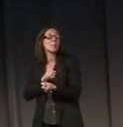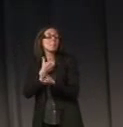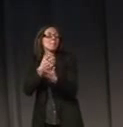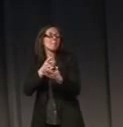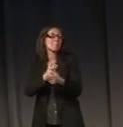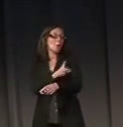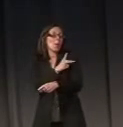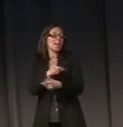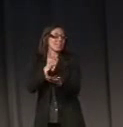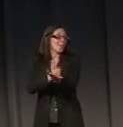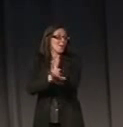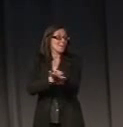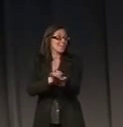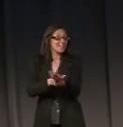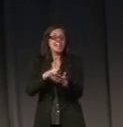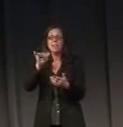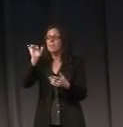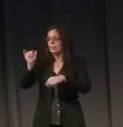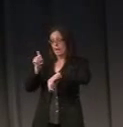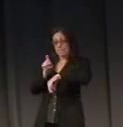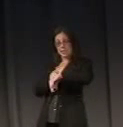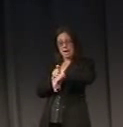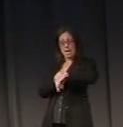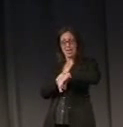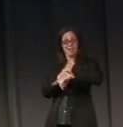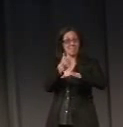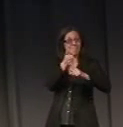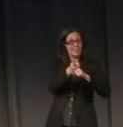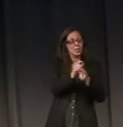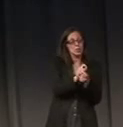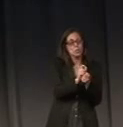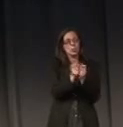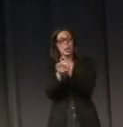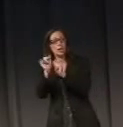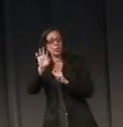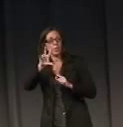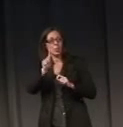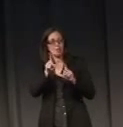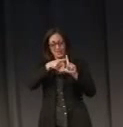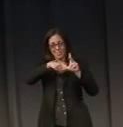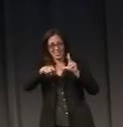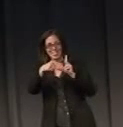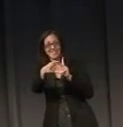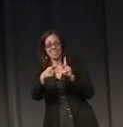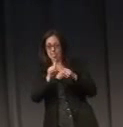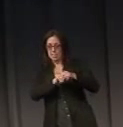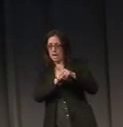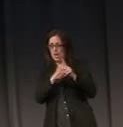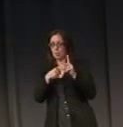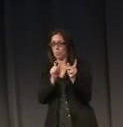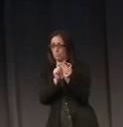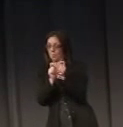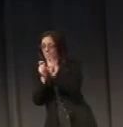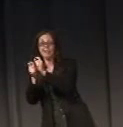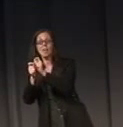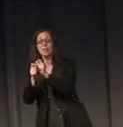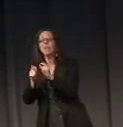the changes of three dimensions. Here, actually, the goal of color seems to be to actually hold the thing